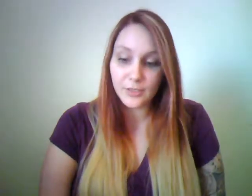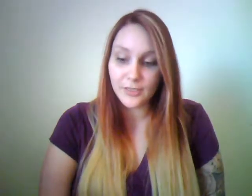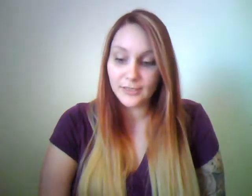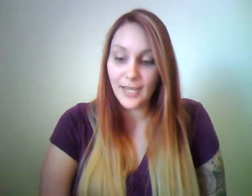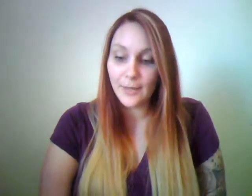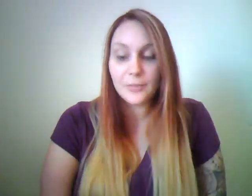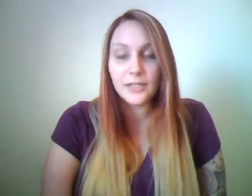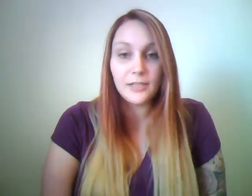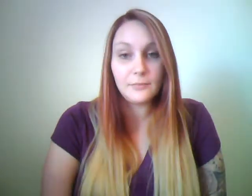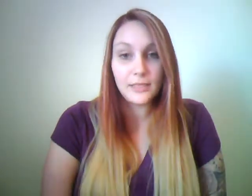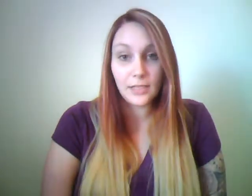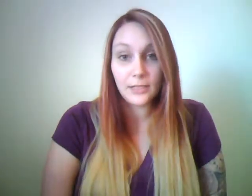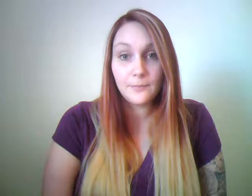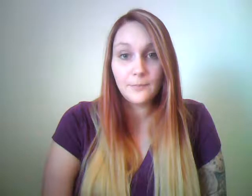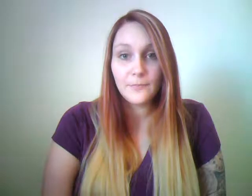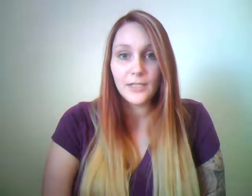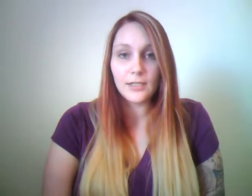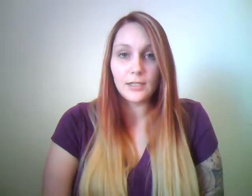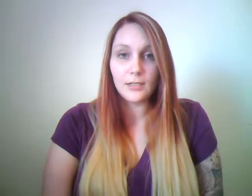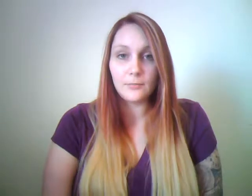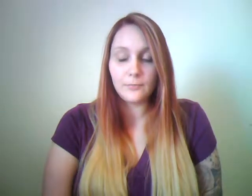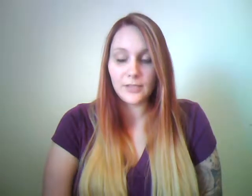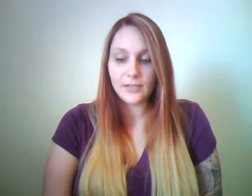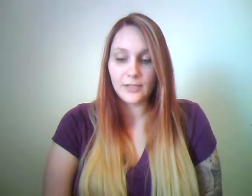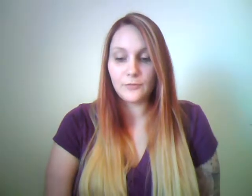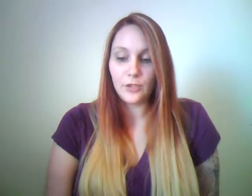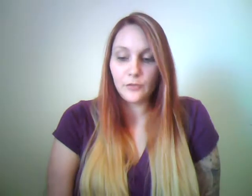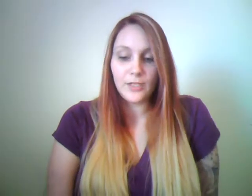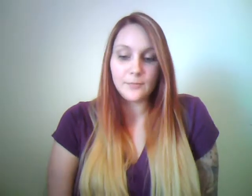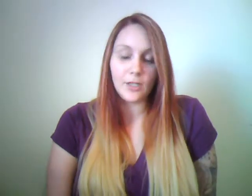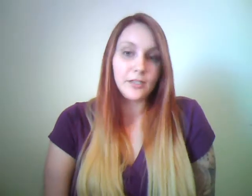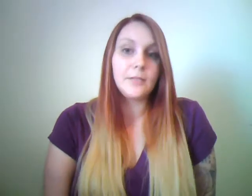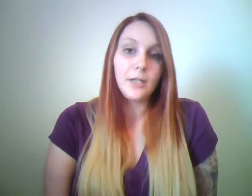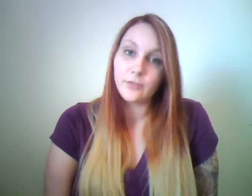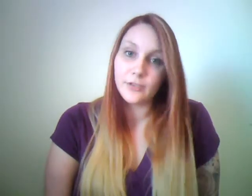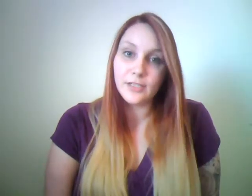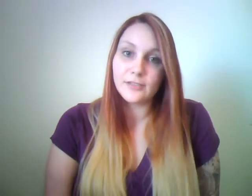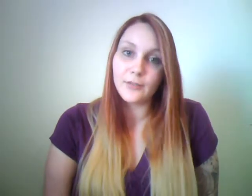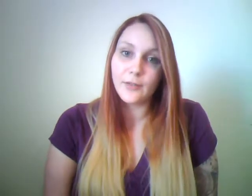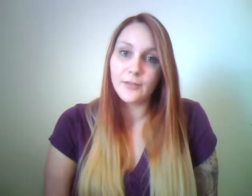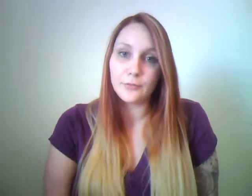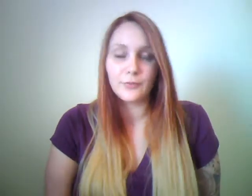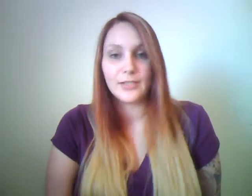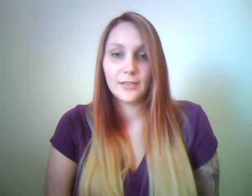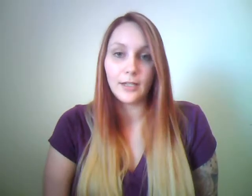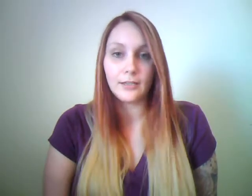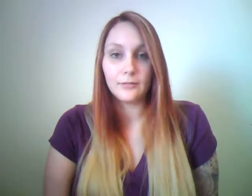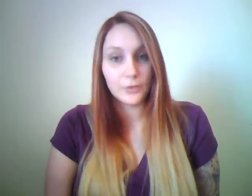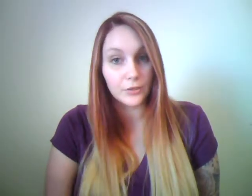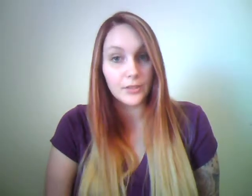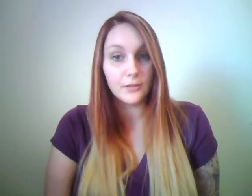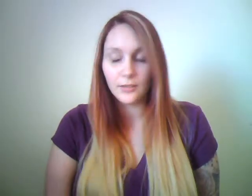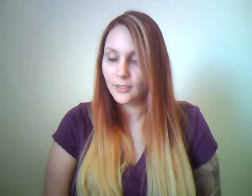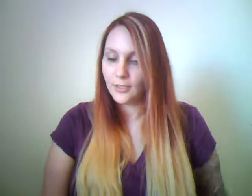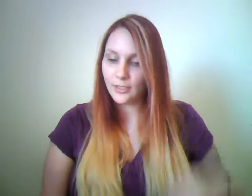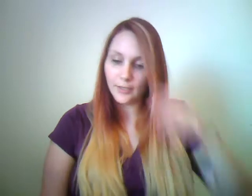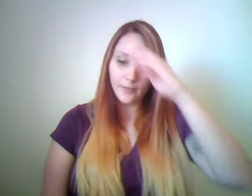is happen in me none. It's kind of known that I'm talking about goodness, so I don't have to re-sign good.